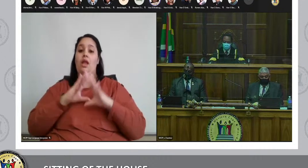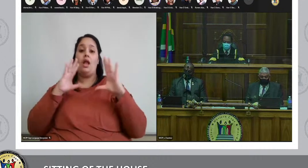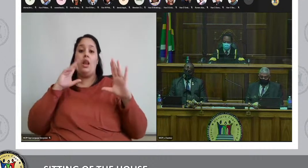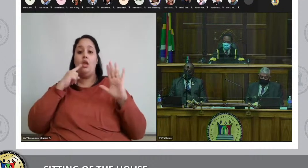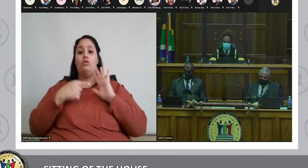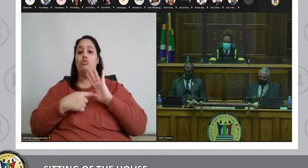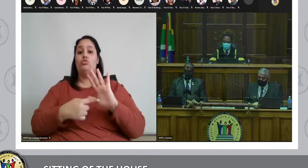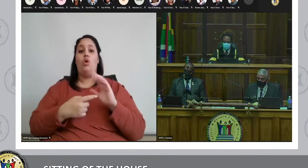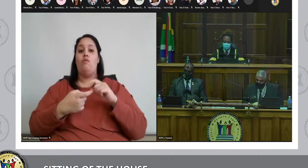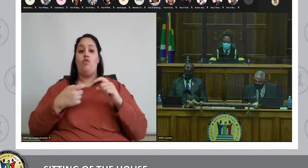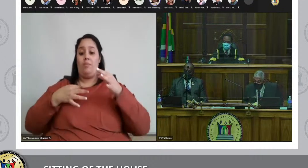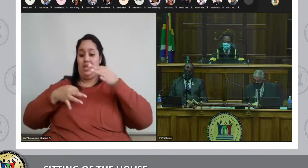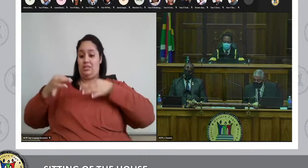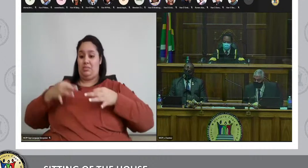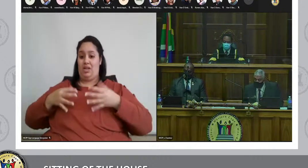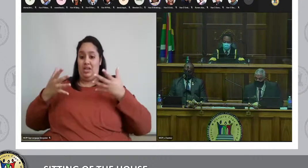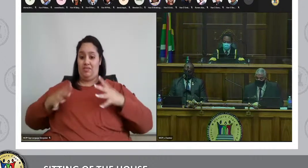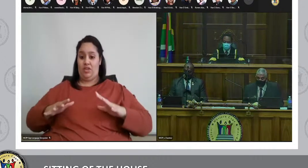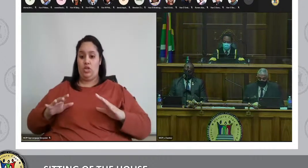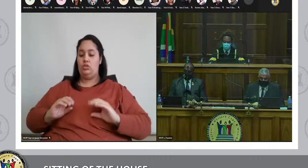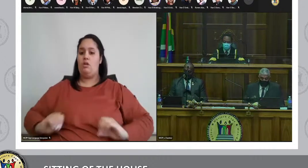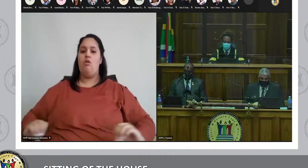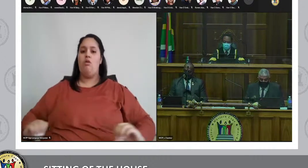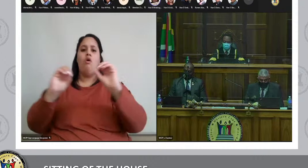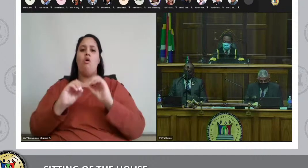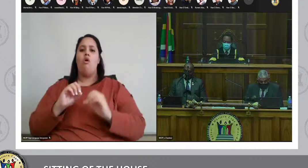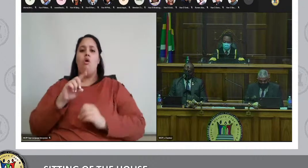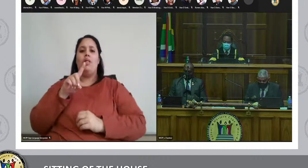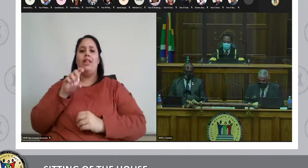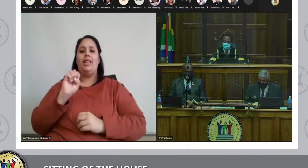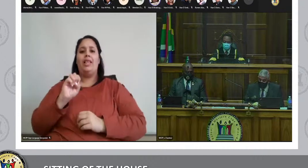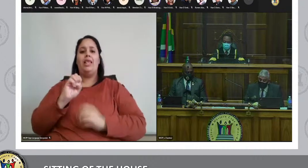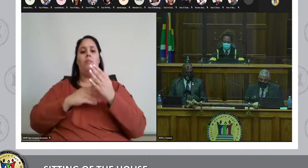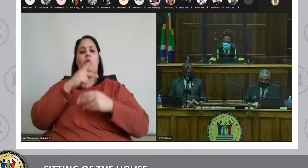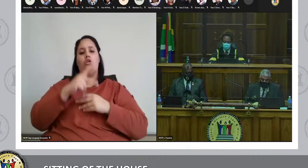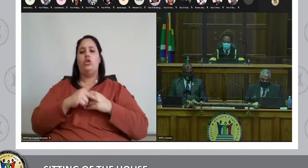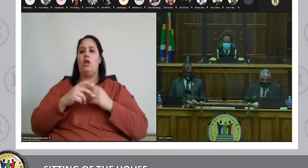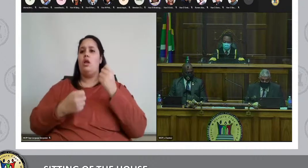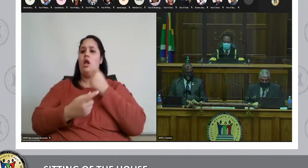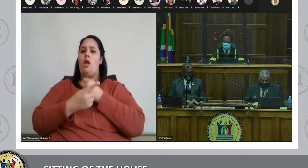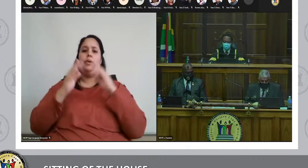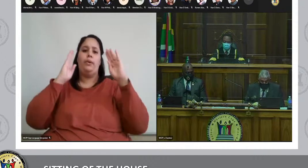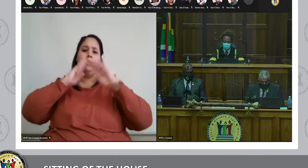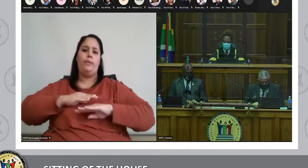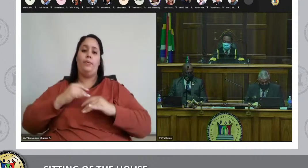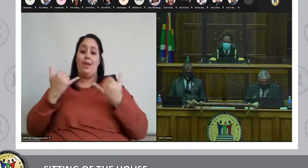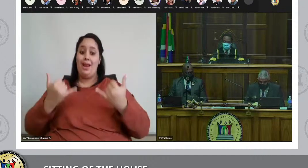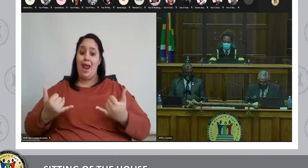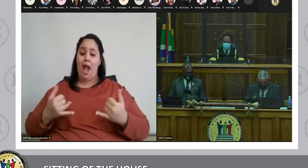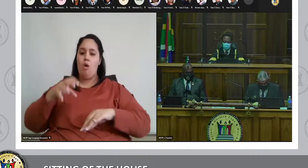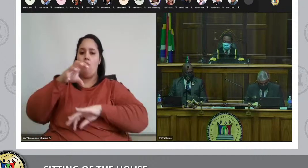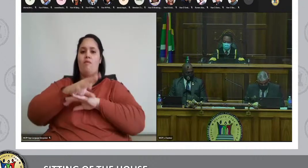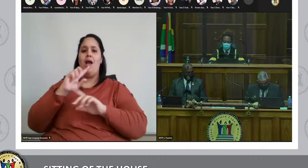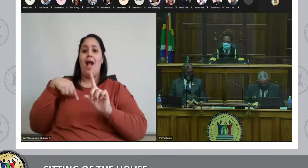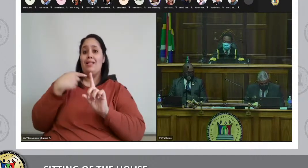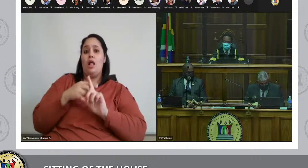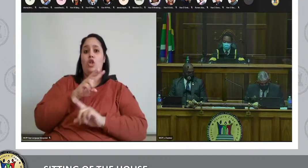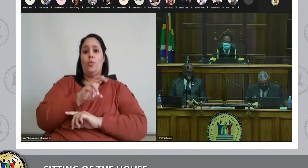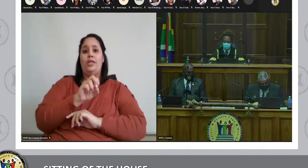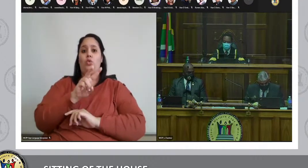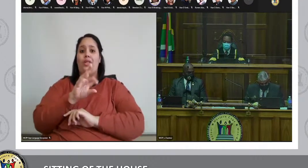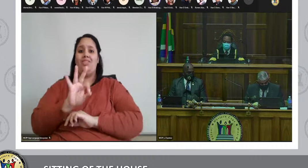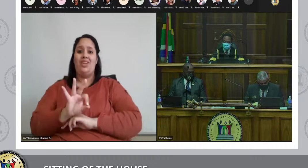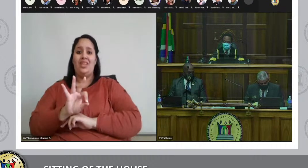above explanation is that no de-densification will take place in the province until